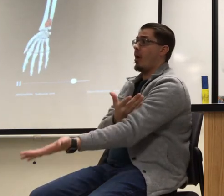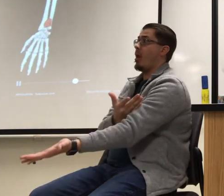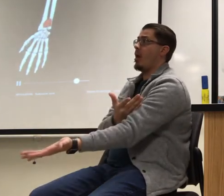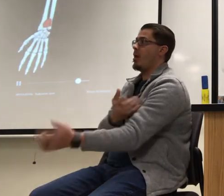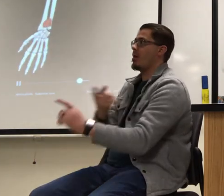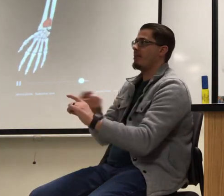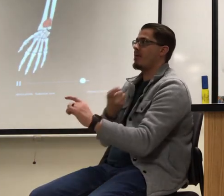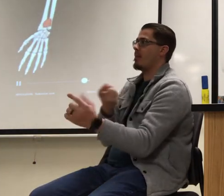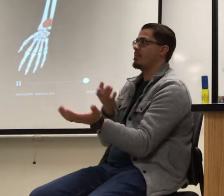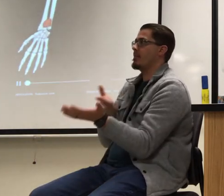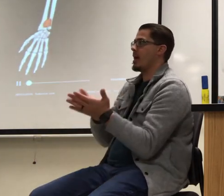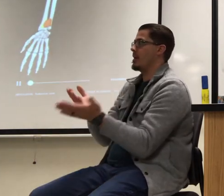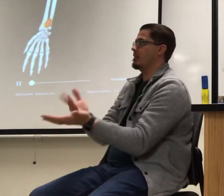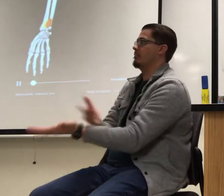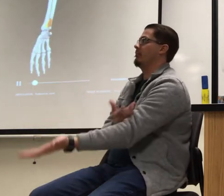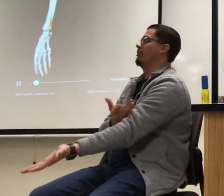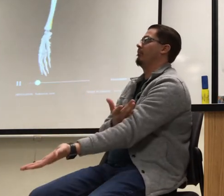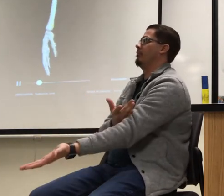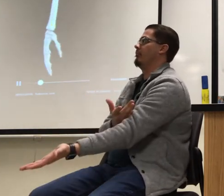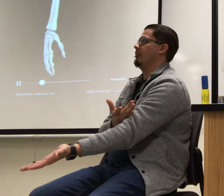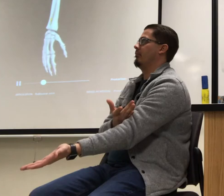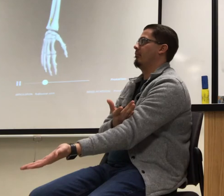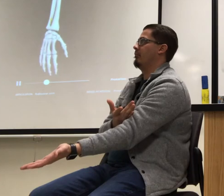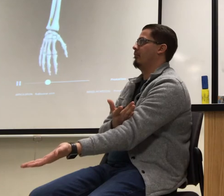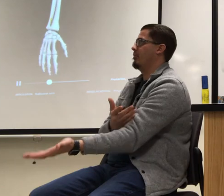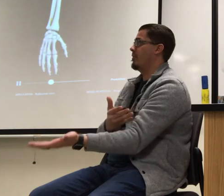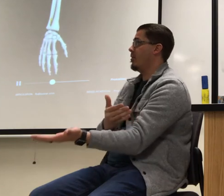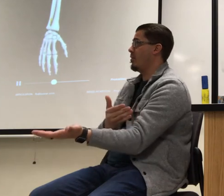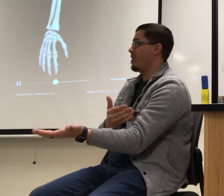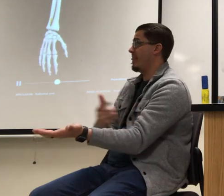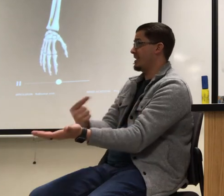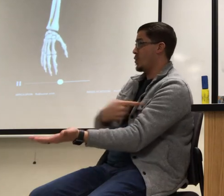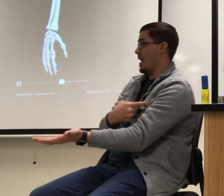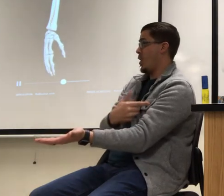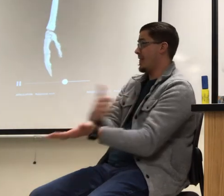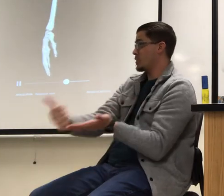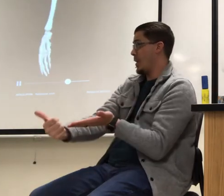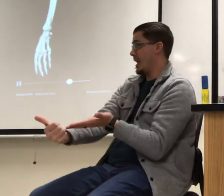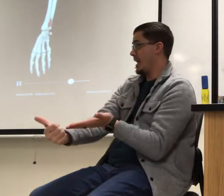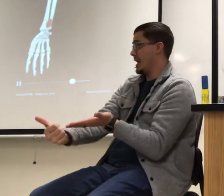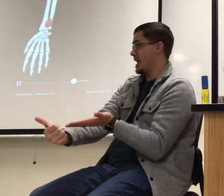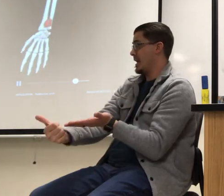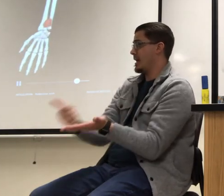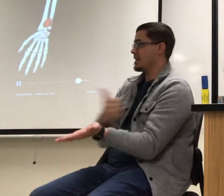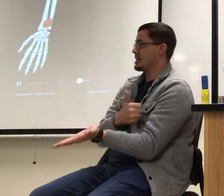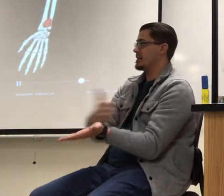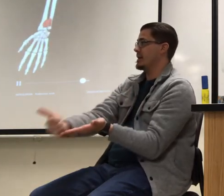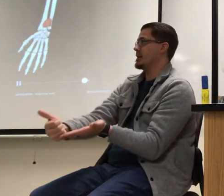trunk. So we'll make that 4, 5, and 6 and give you a couple minutes.